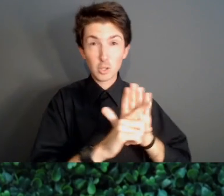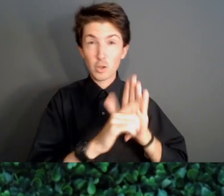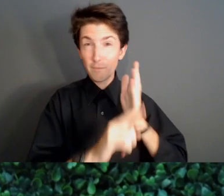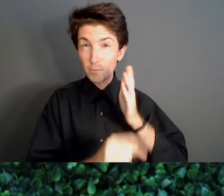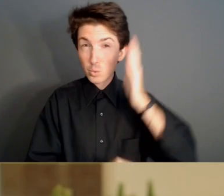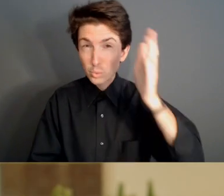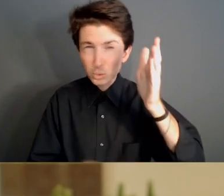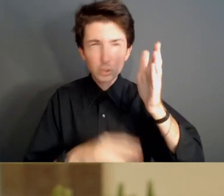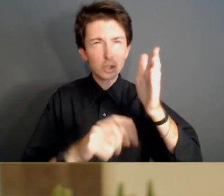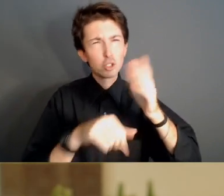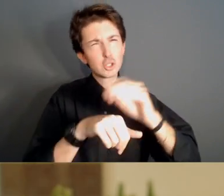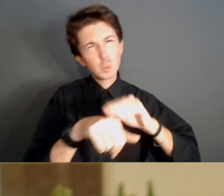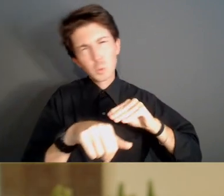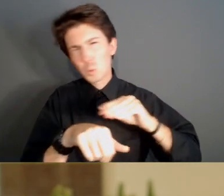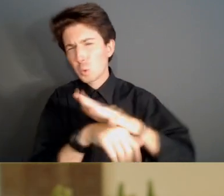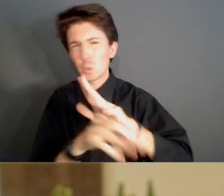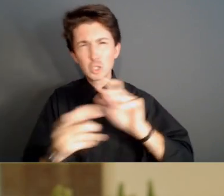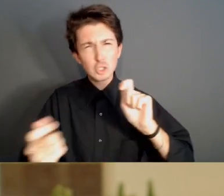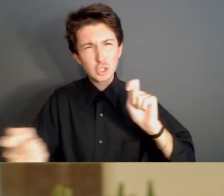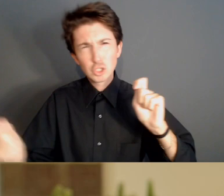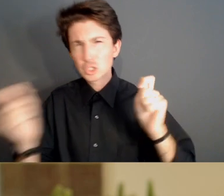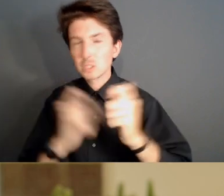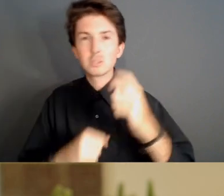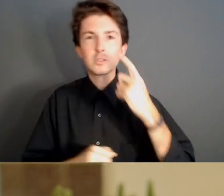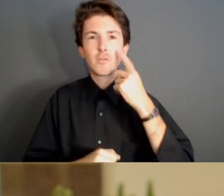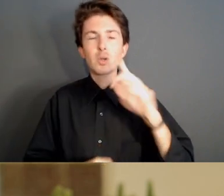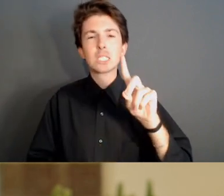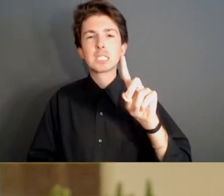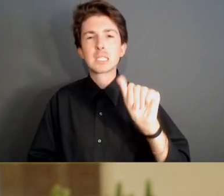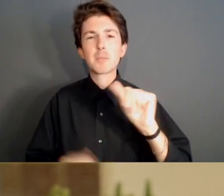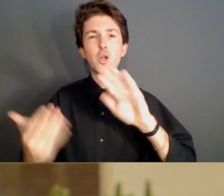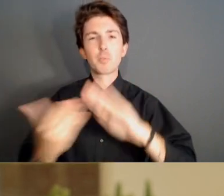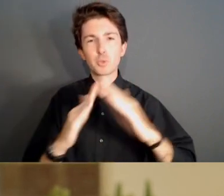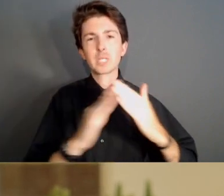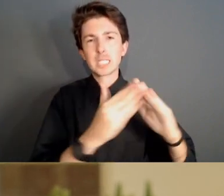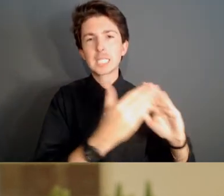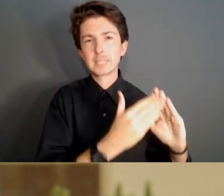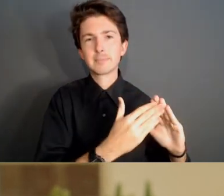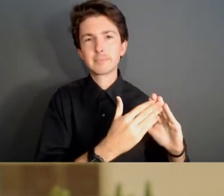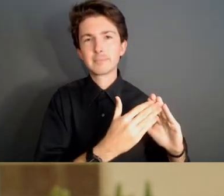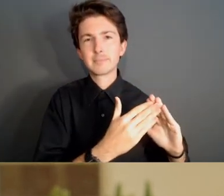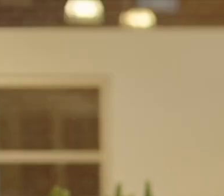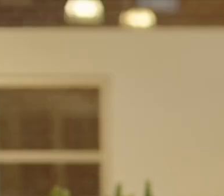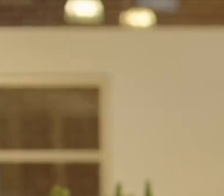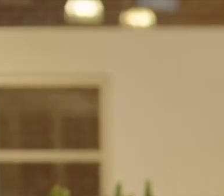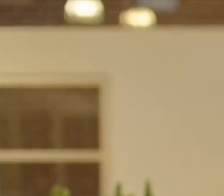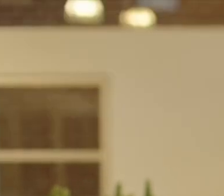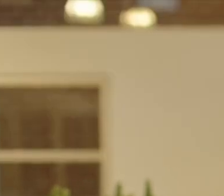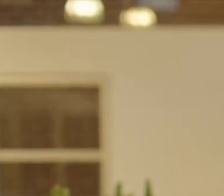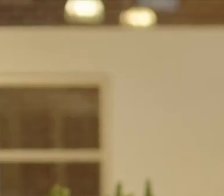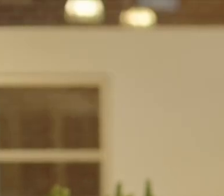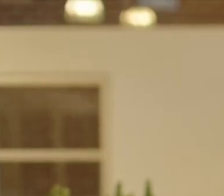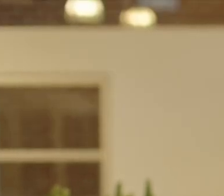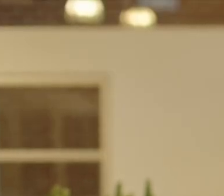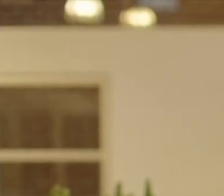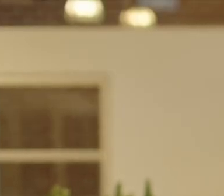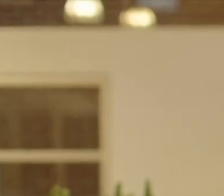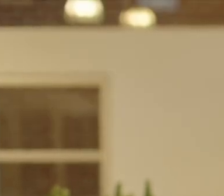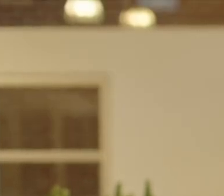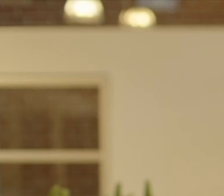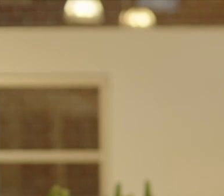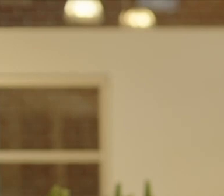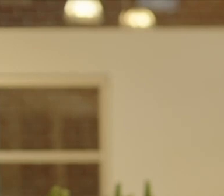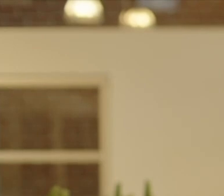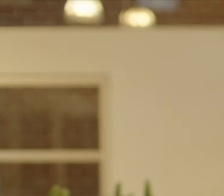disability community. The policy and workforce team is well equipped with the industry knowledge to